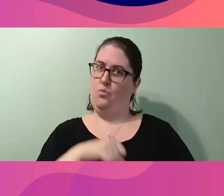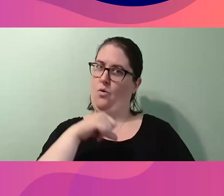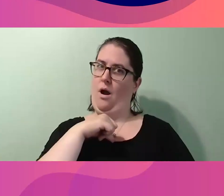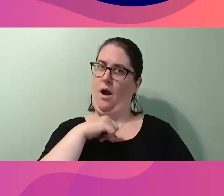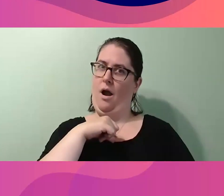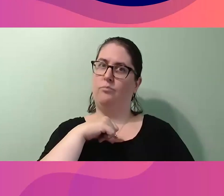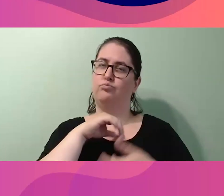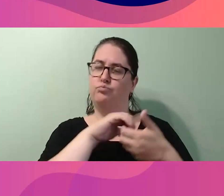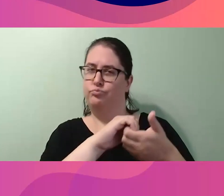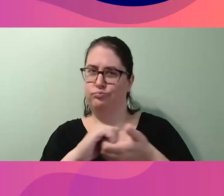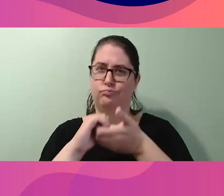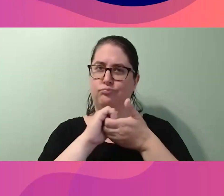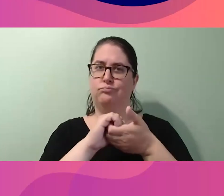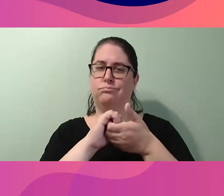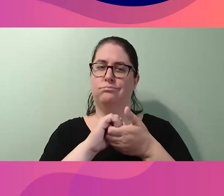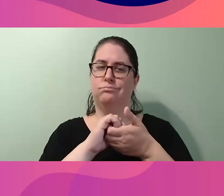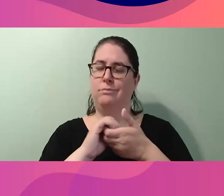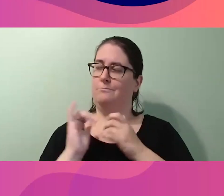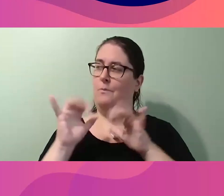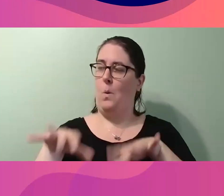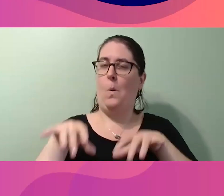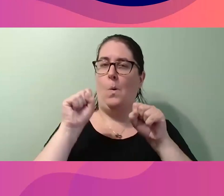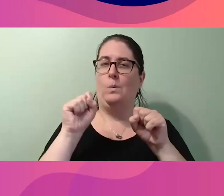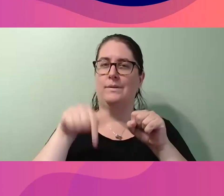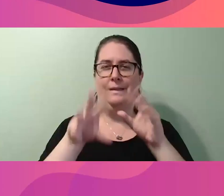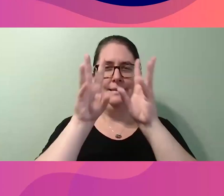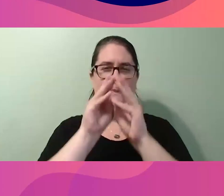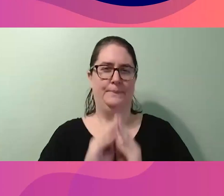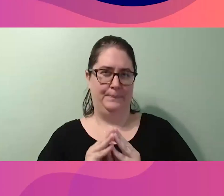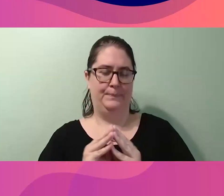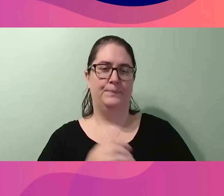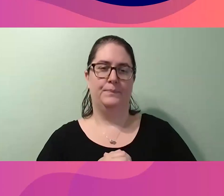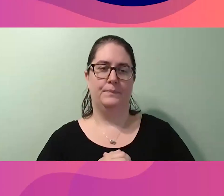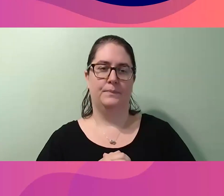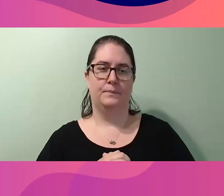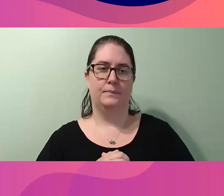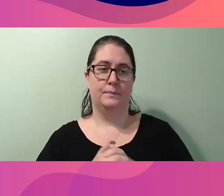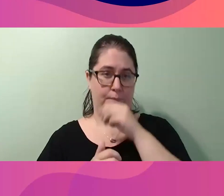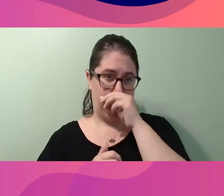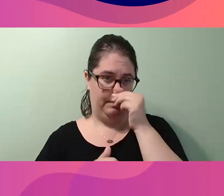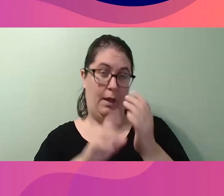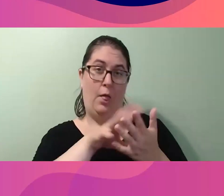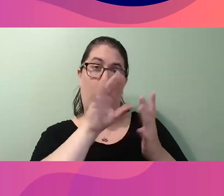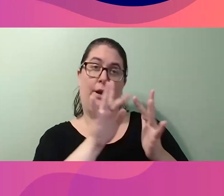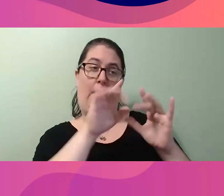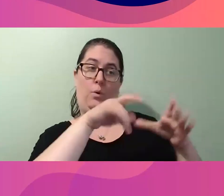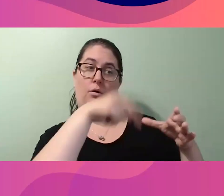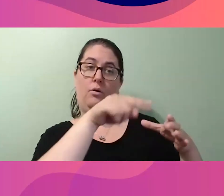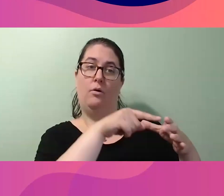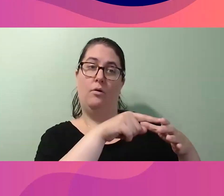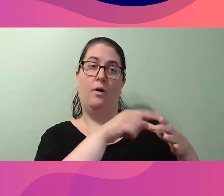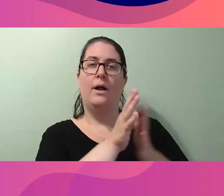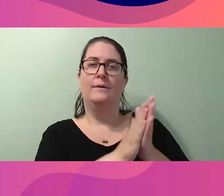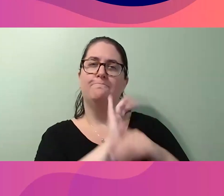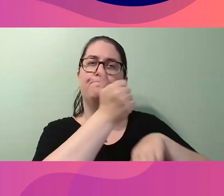to co-organize and co-host this webinar series. The Learning Network is a knowledge mobilization